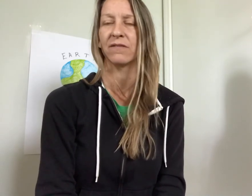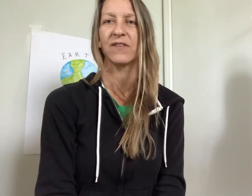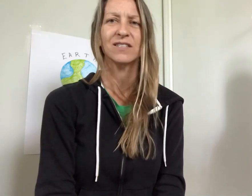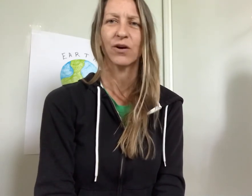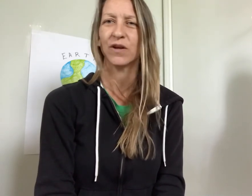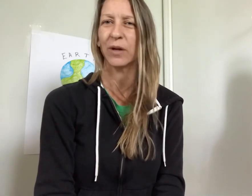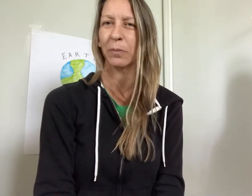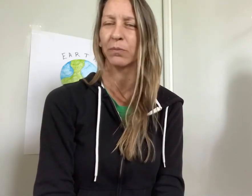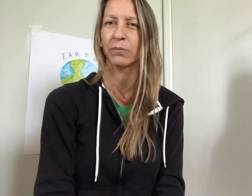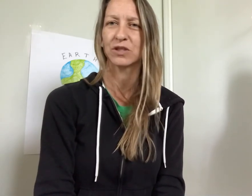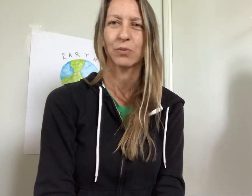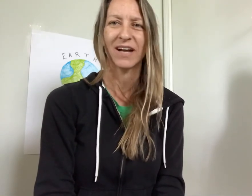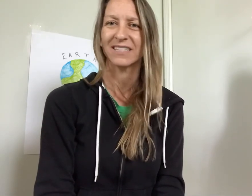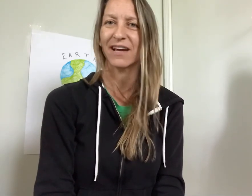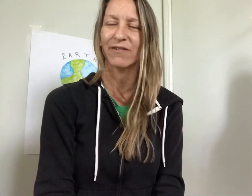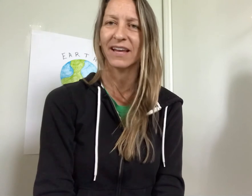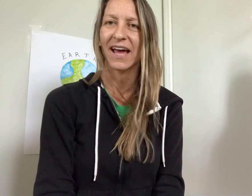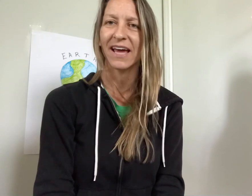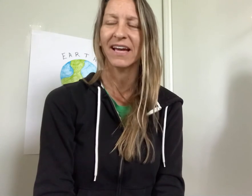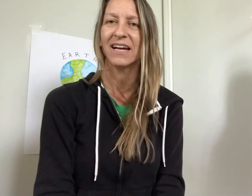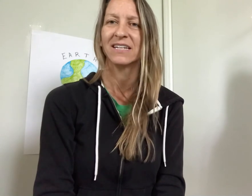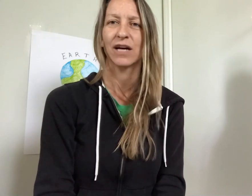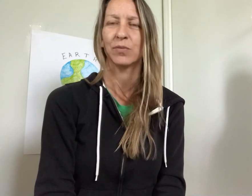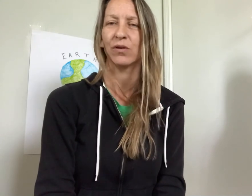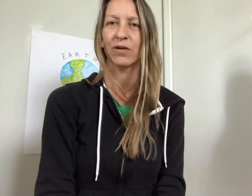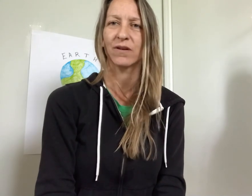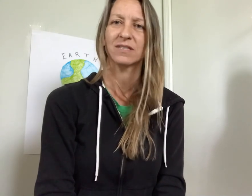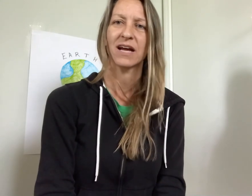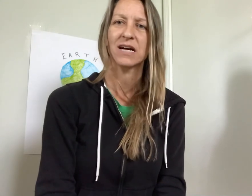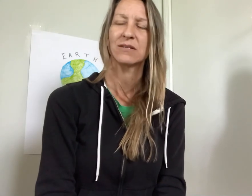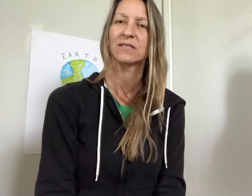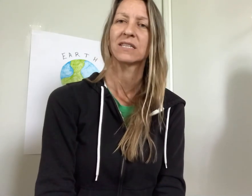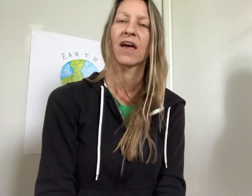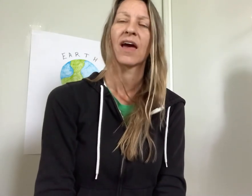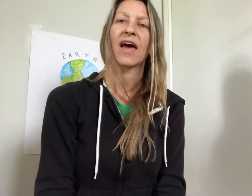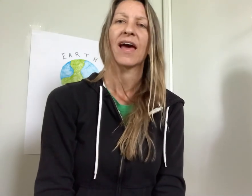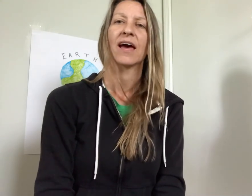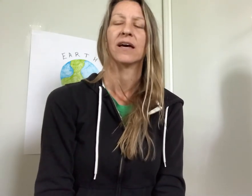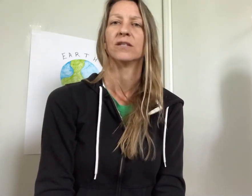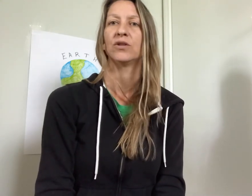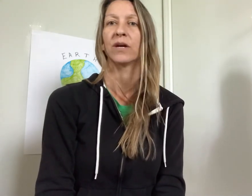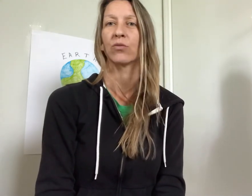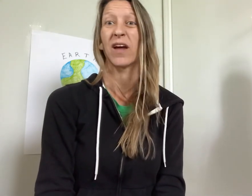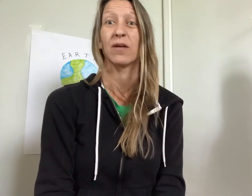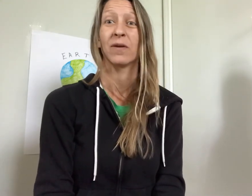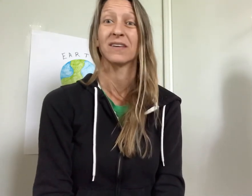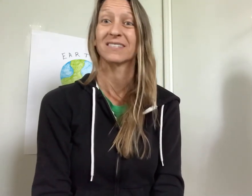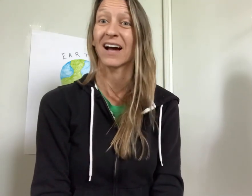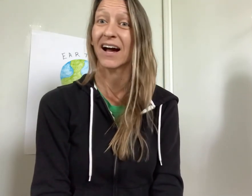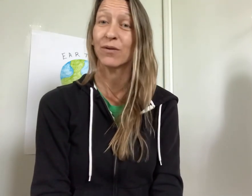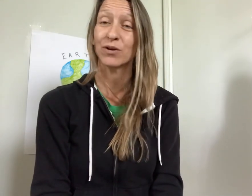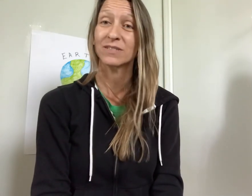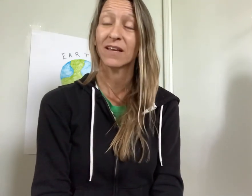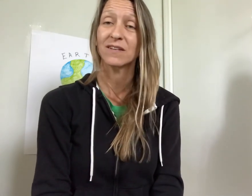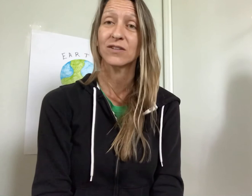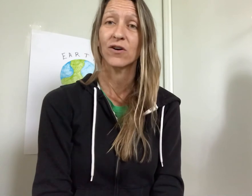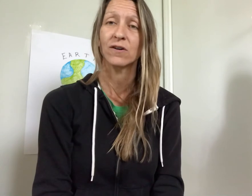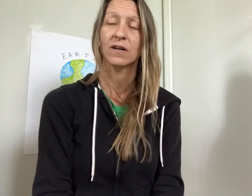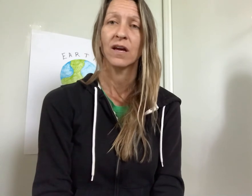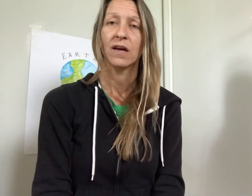song that you can just practice every day to help you learn those sounds. And you can write them in the sky when you're singing the song. If